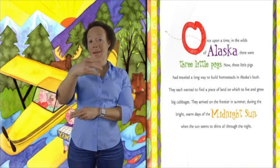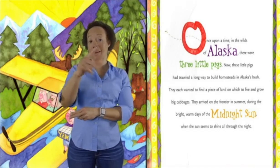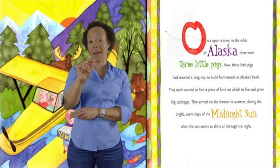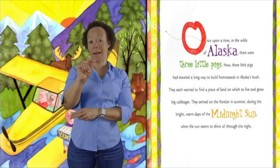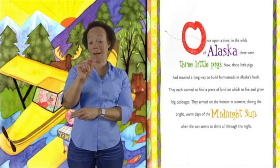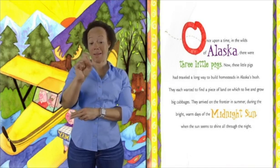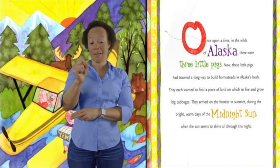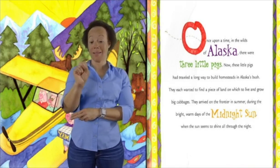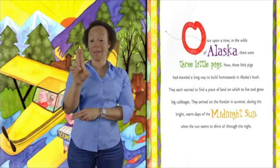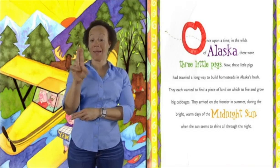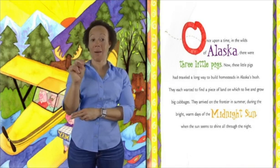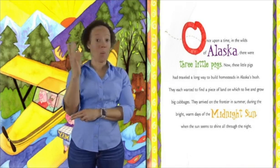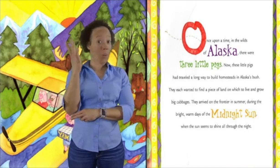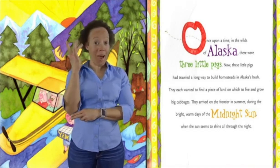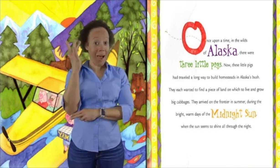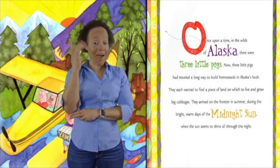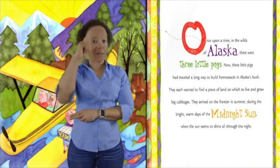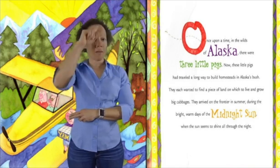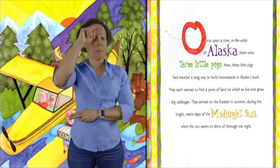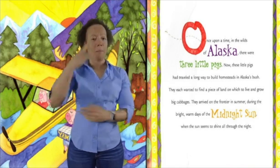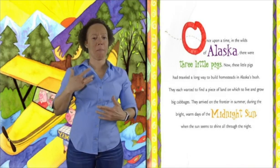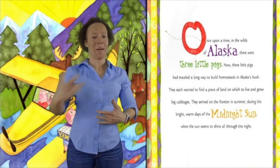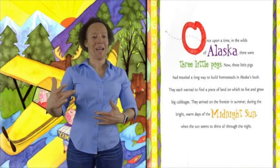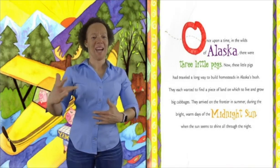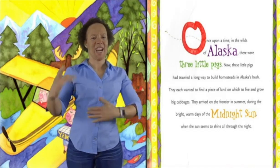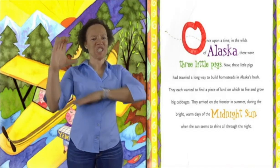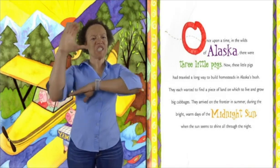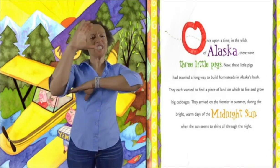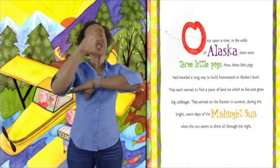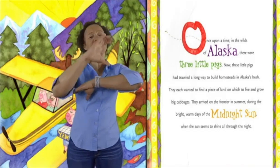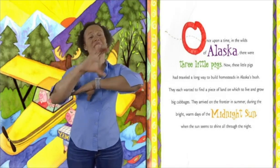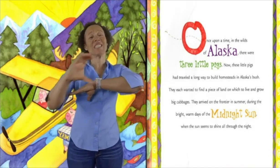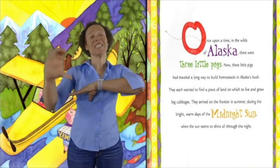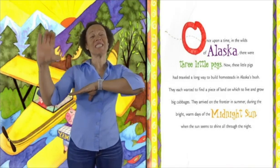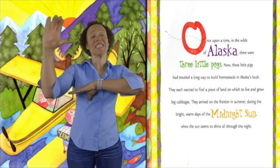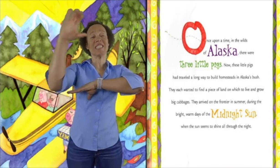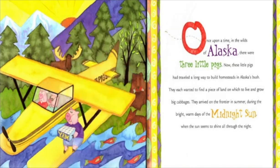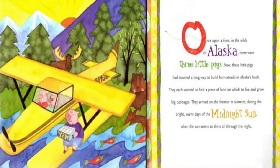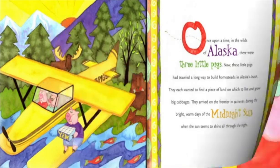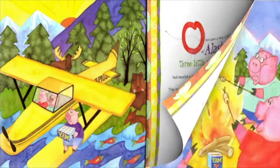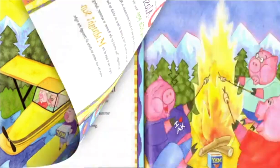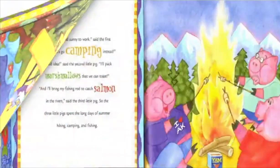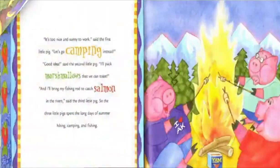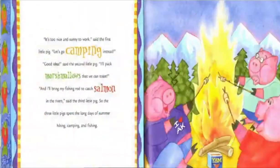when the sun seems to shine all through the night.